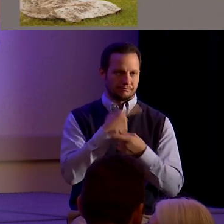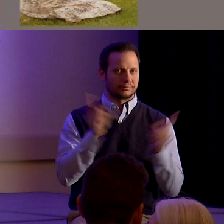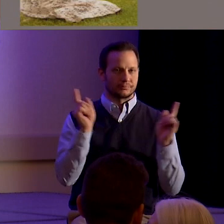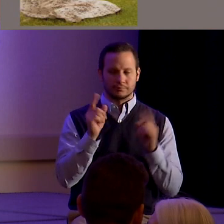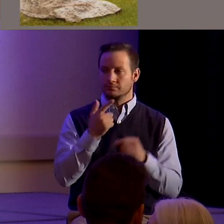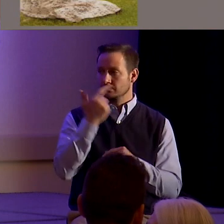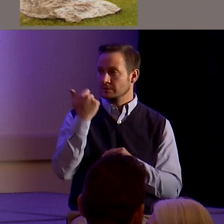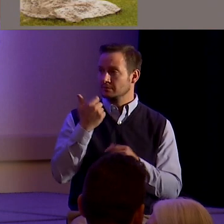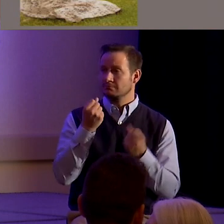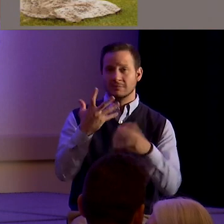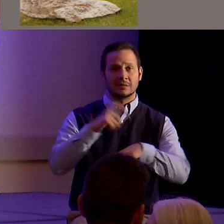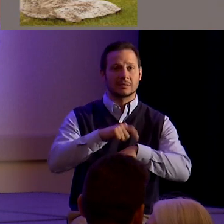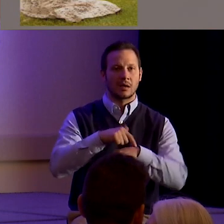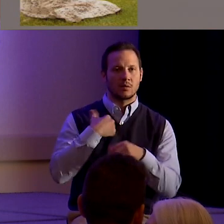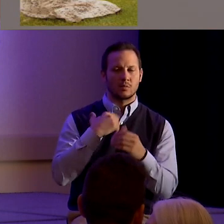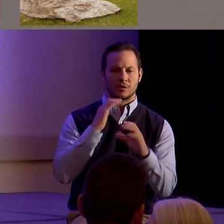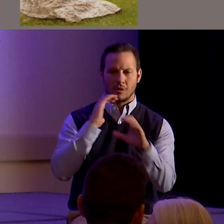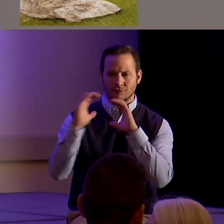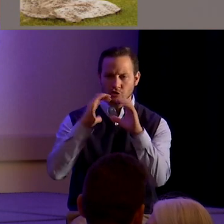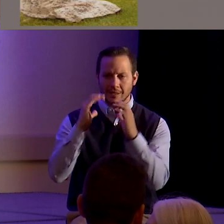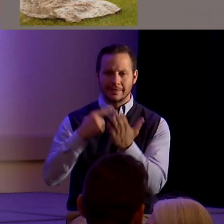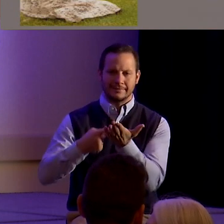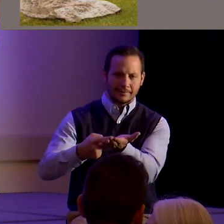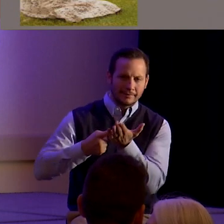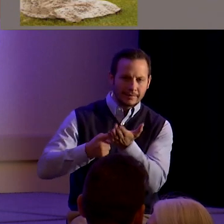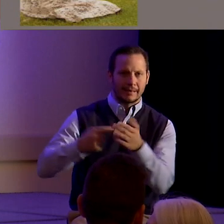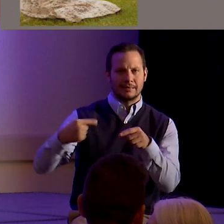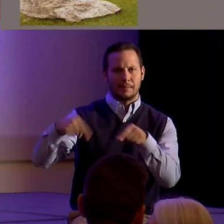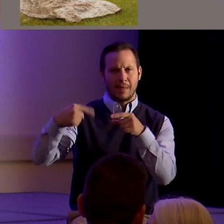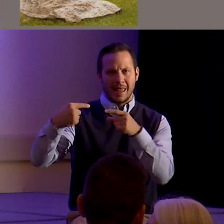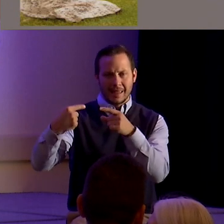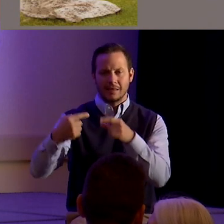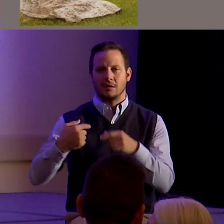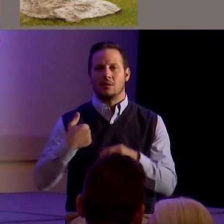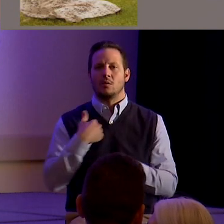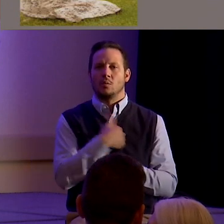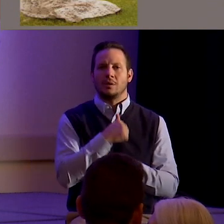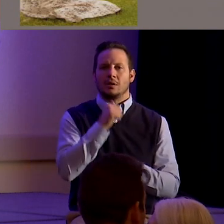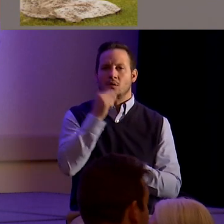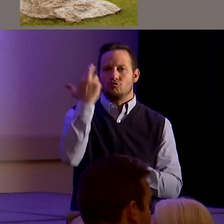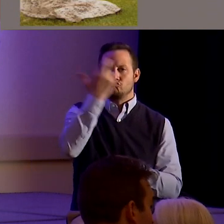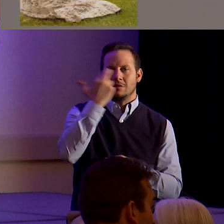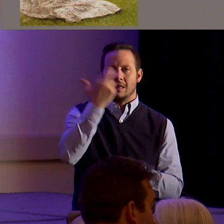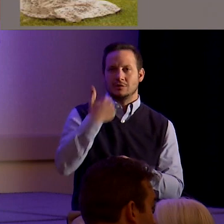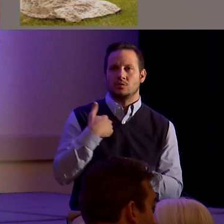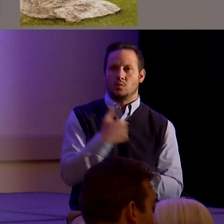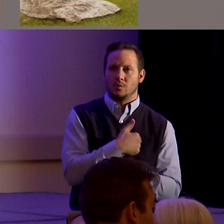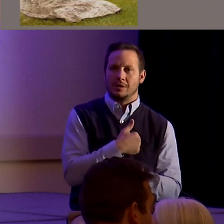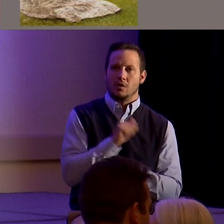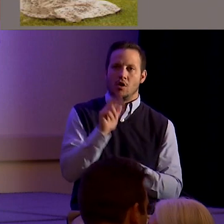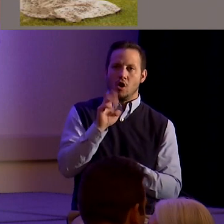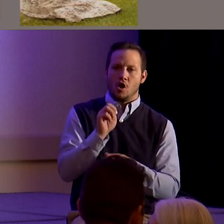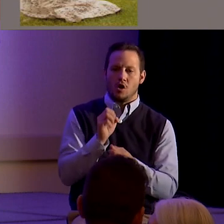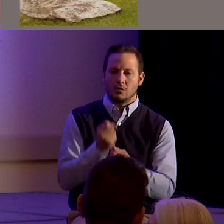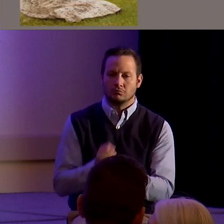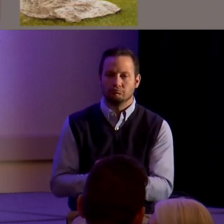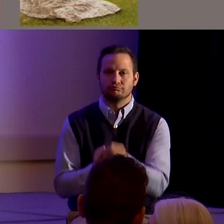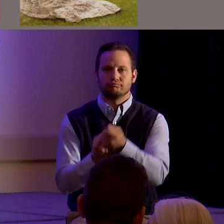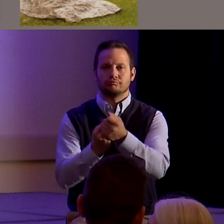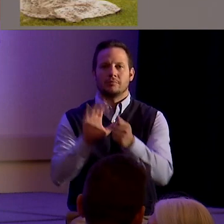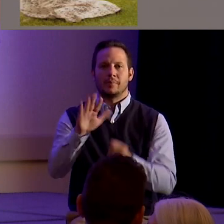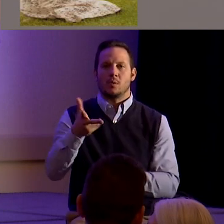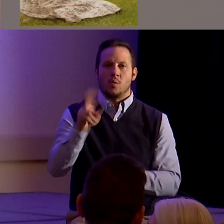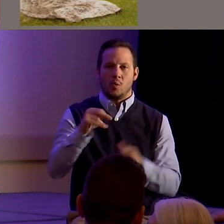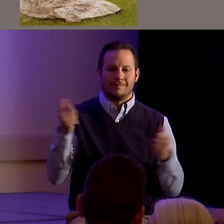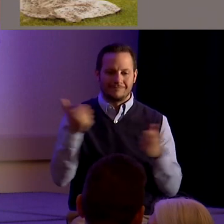we get in these conversations, we get in these debates, and we don't realize how much we're playing right into their own fears, and we're playing right into their